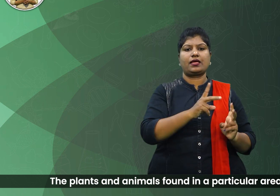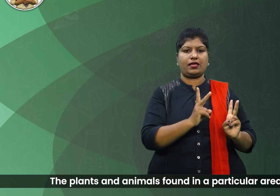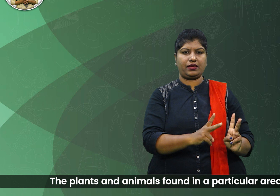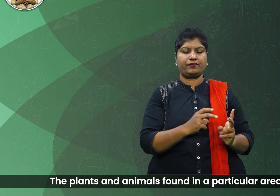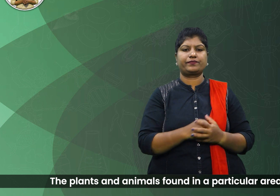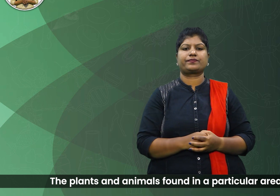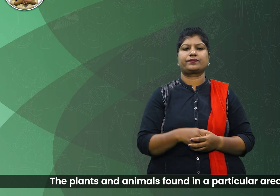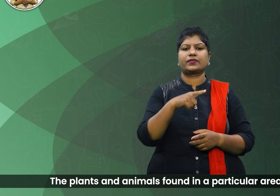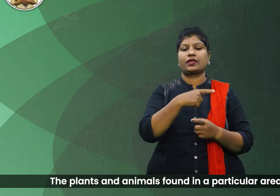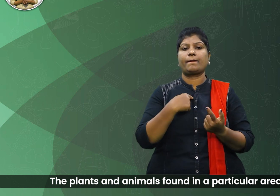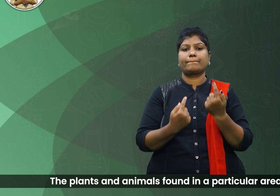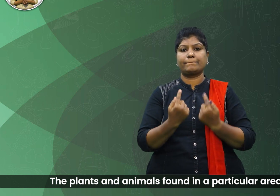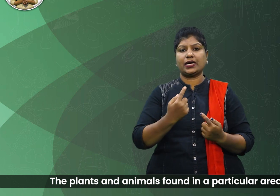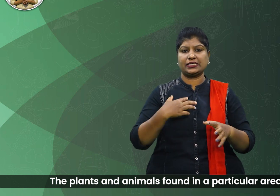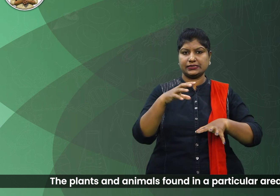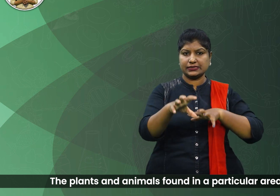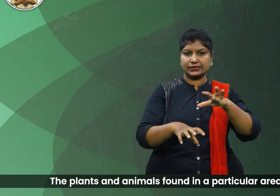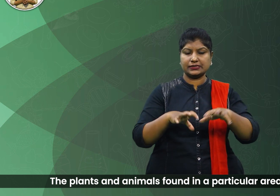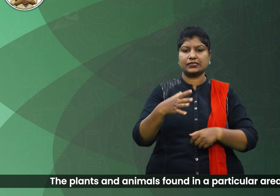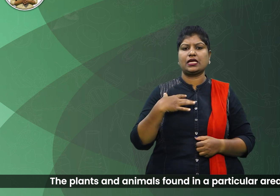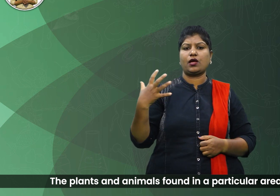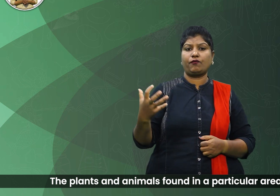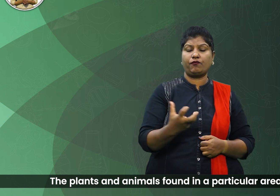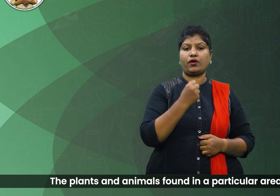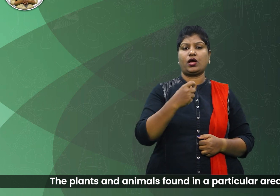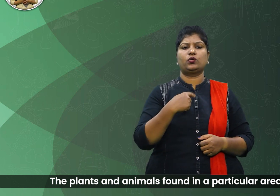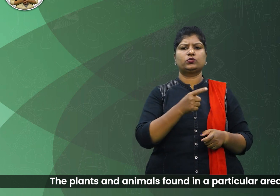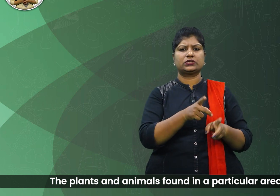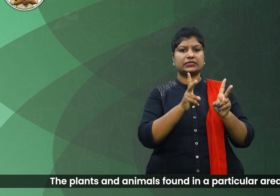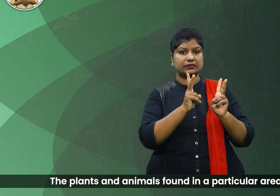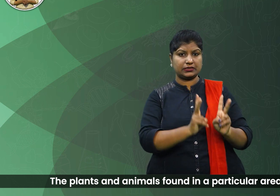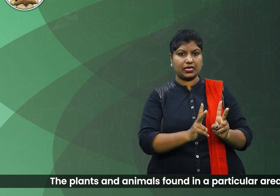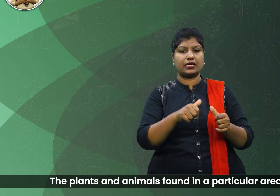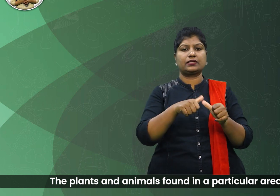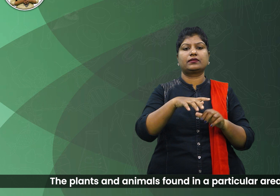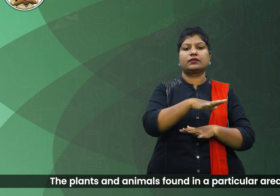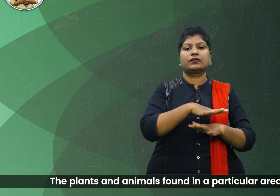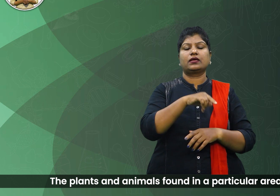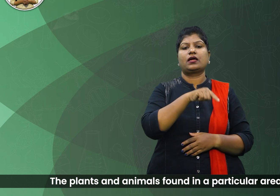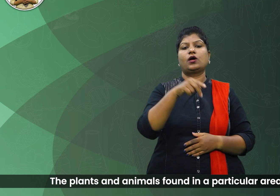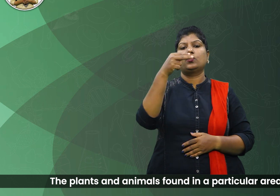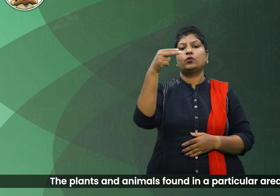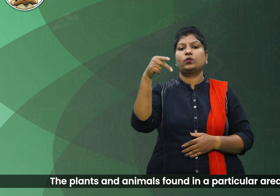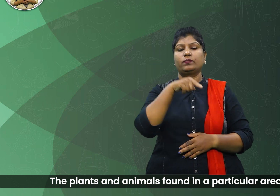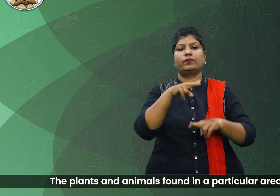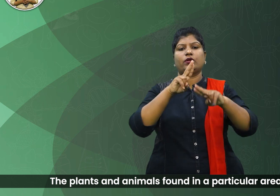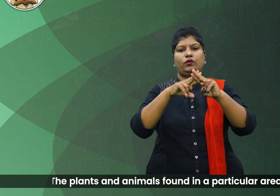plants and animals found in a particular area are termed flora